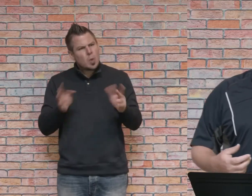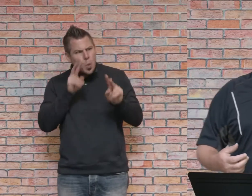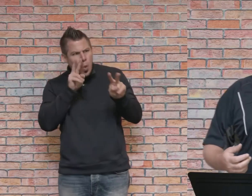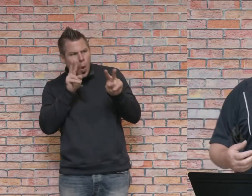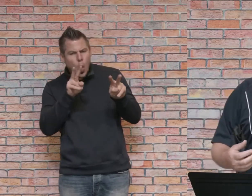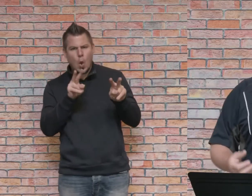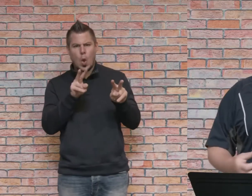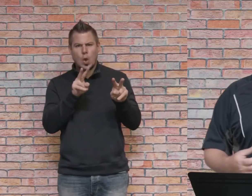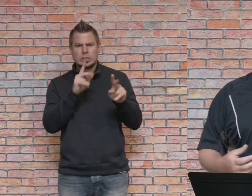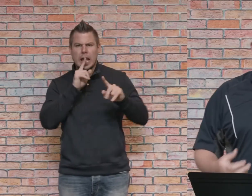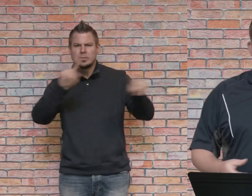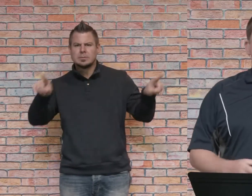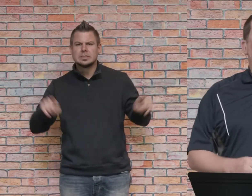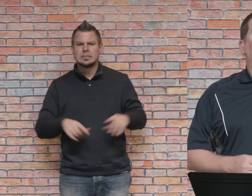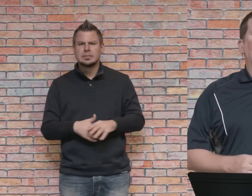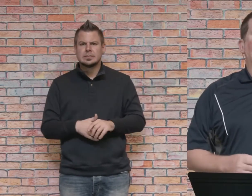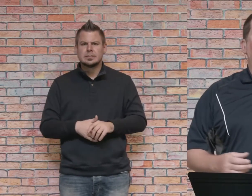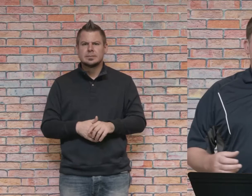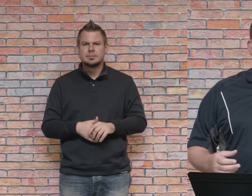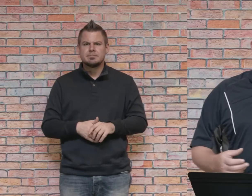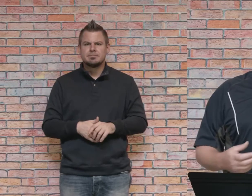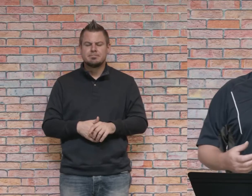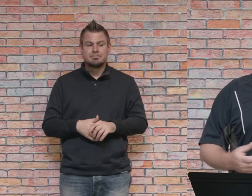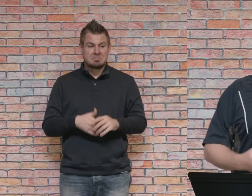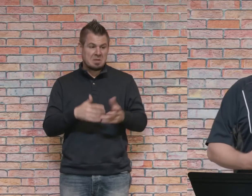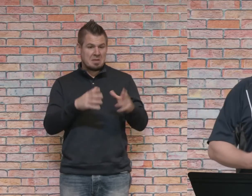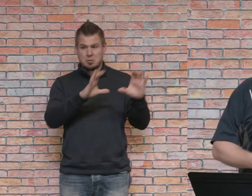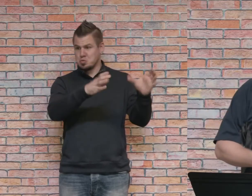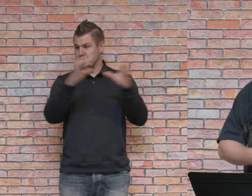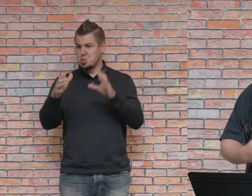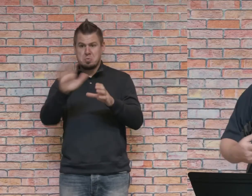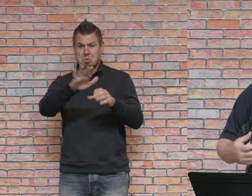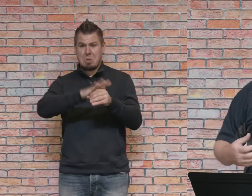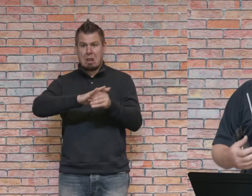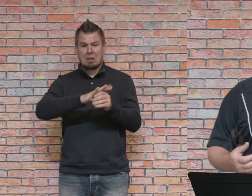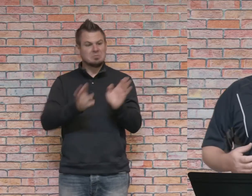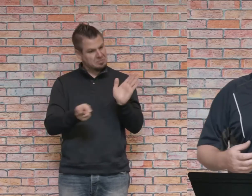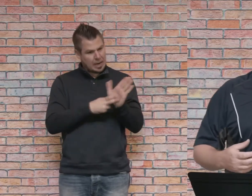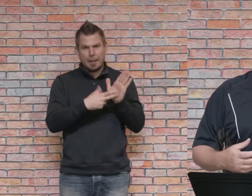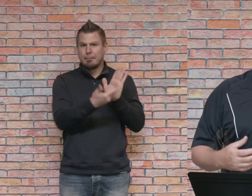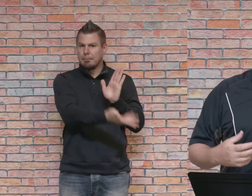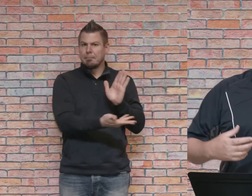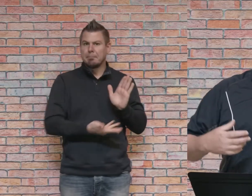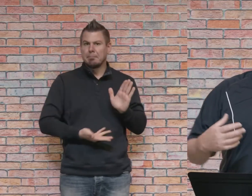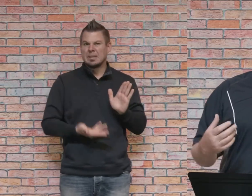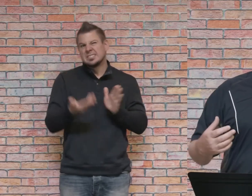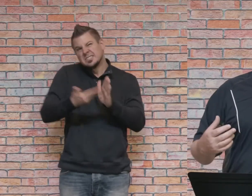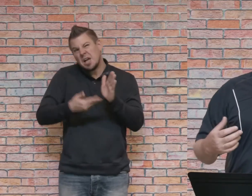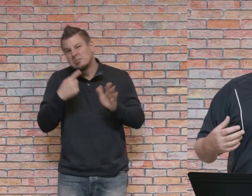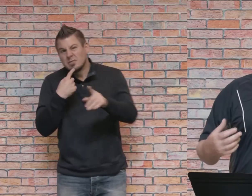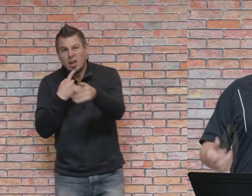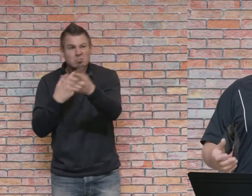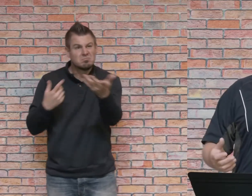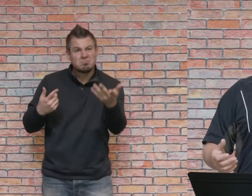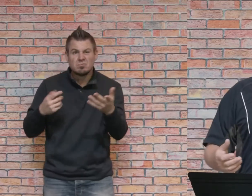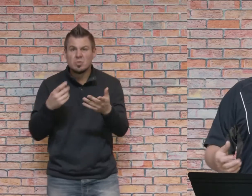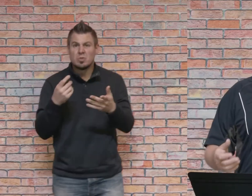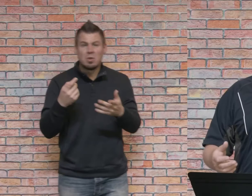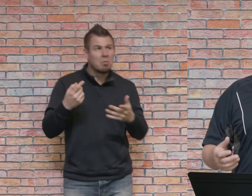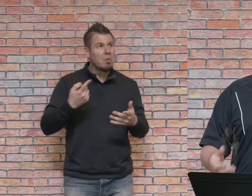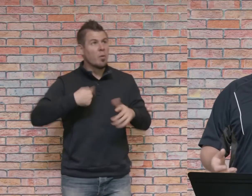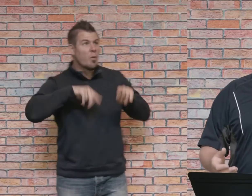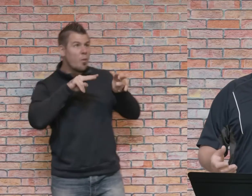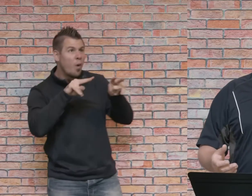that, to sign up for a group in your area and be a part of that. We may even have some who just say, you know what, we're going to watch the